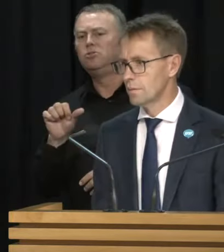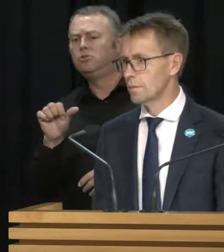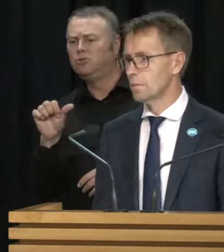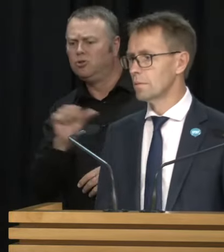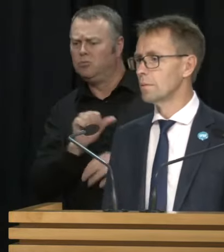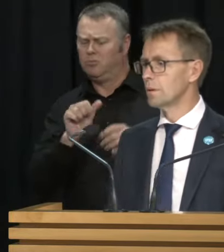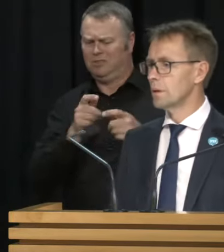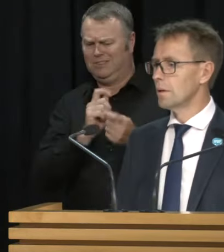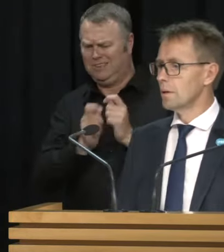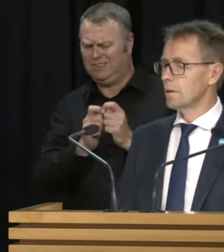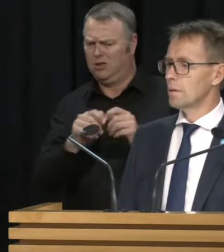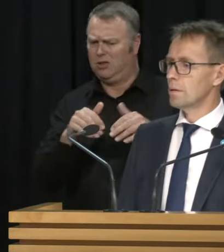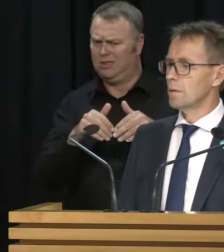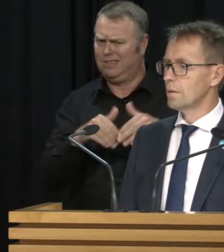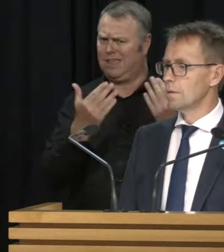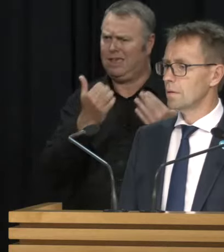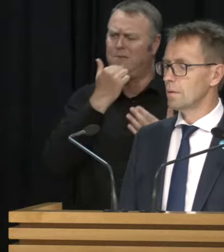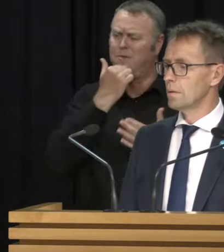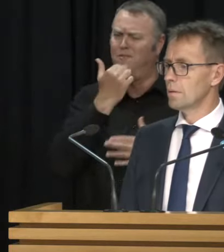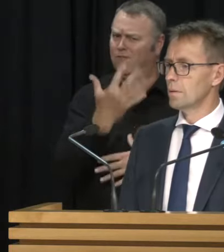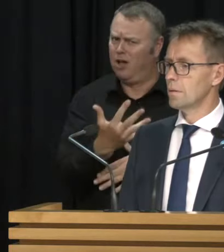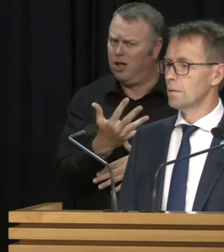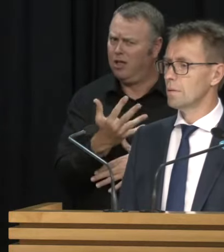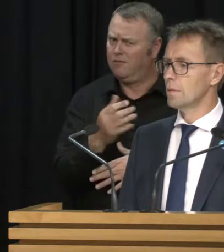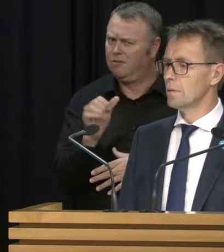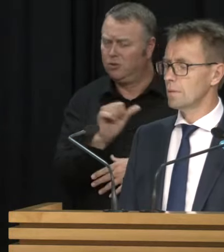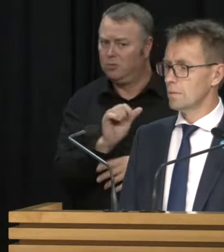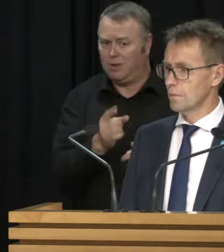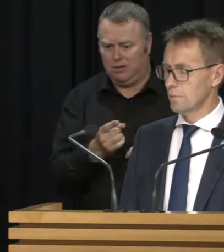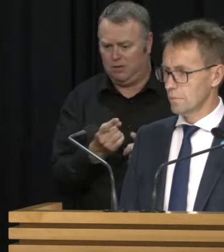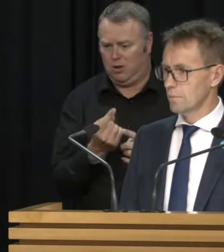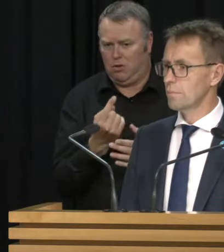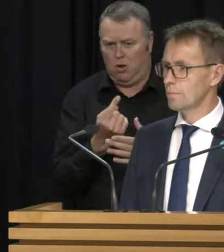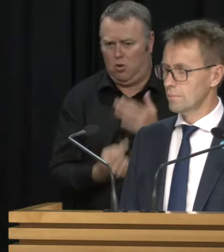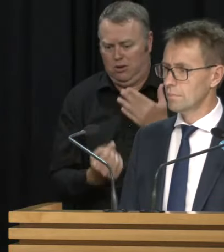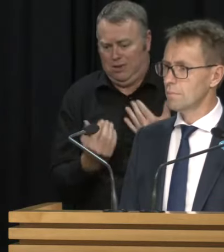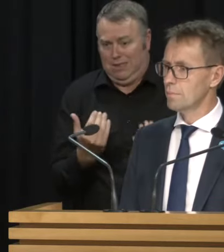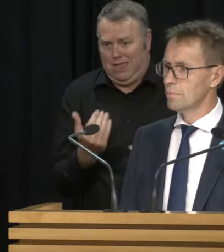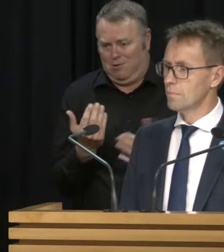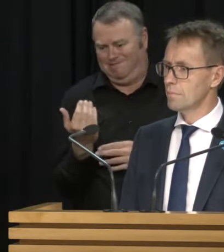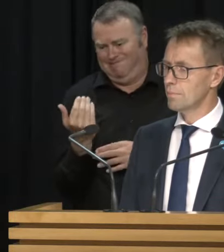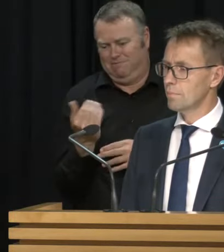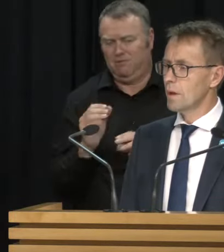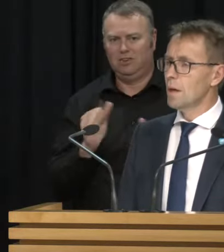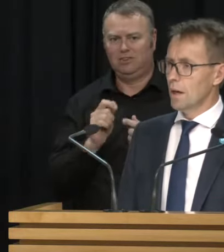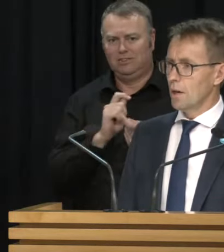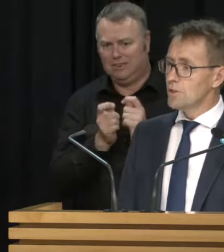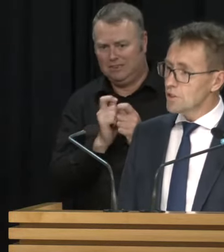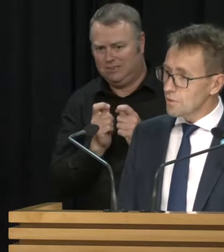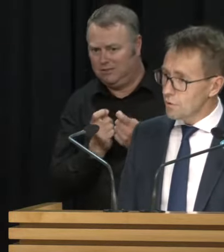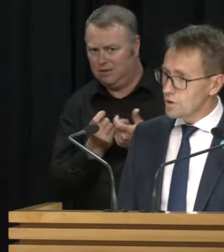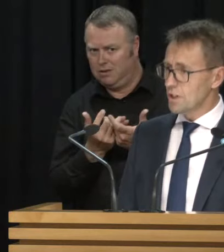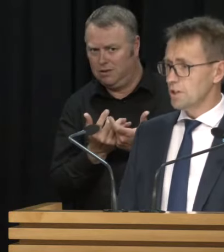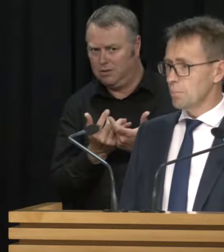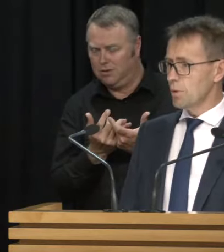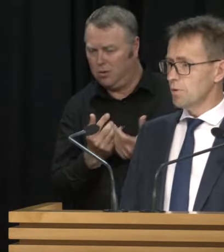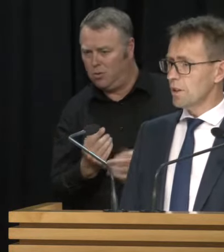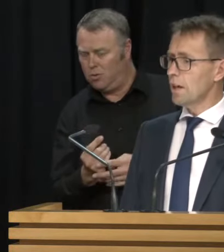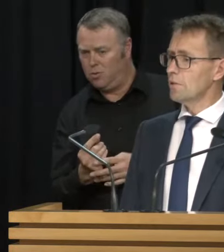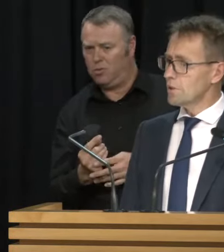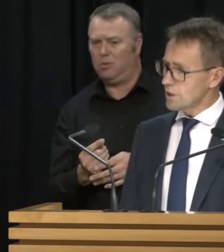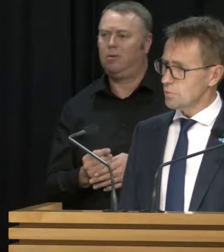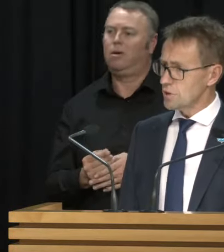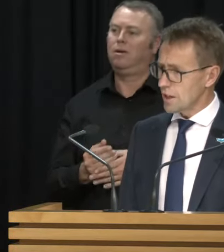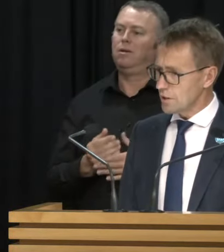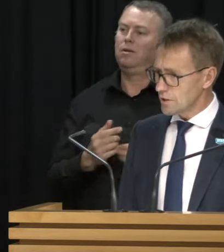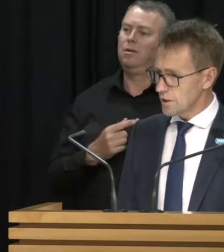are you saying that they were only tested within the last 24 or 48 hours, or did they turn negative earlier on? This is the first test the person